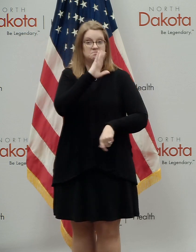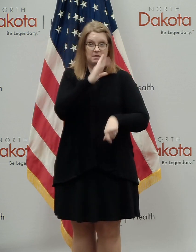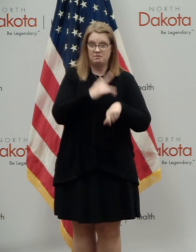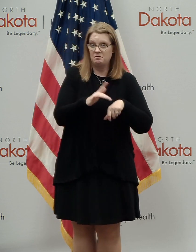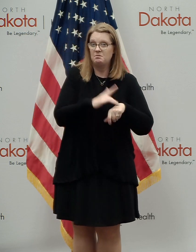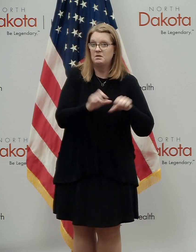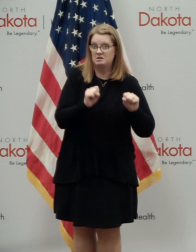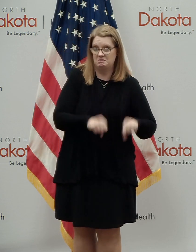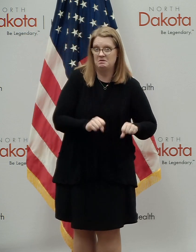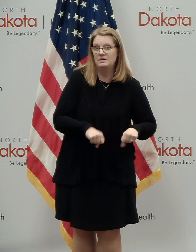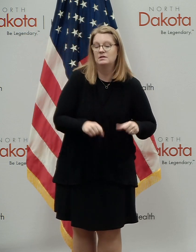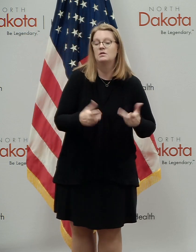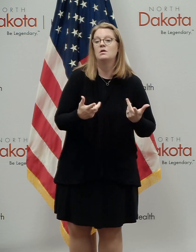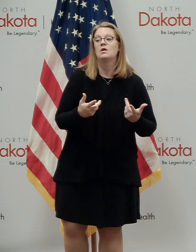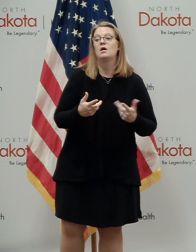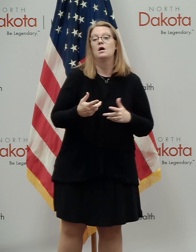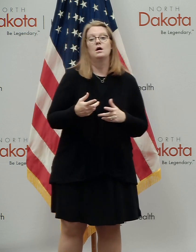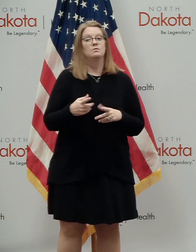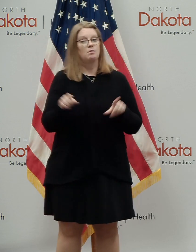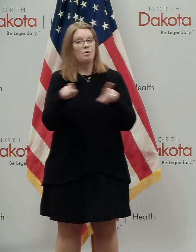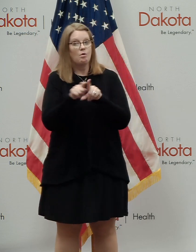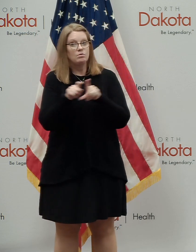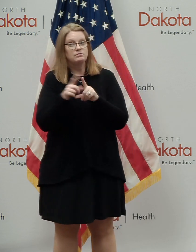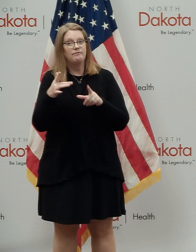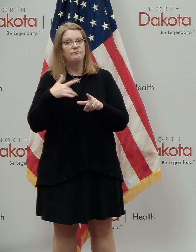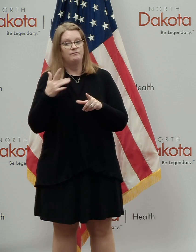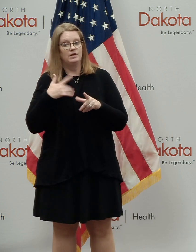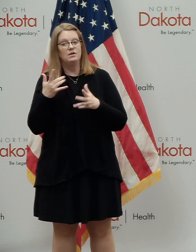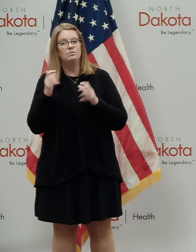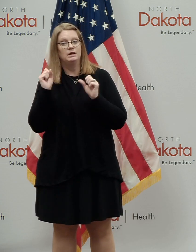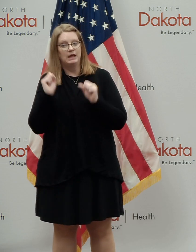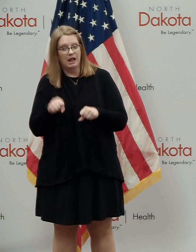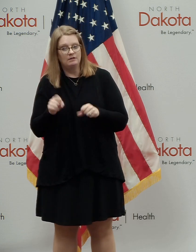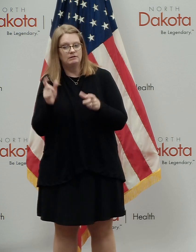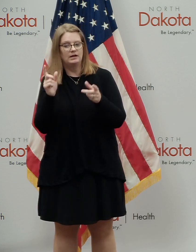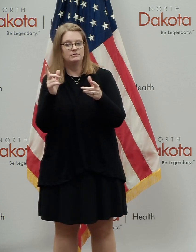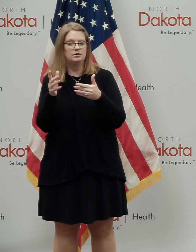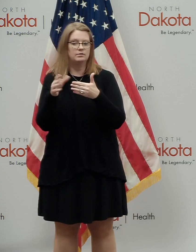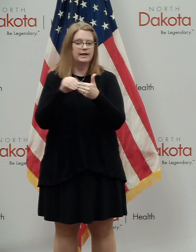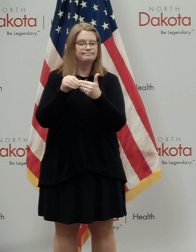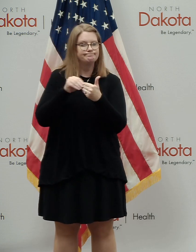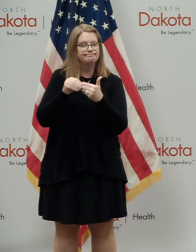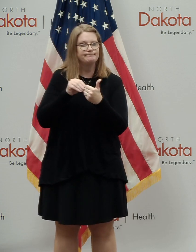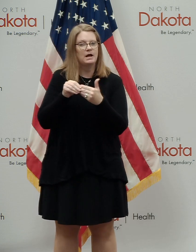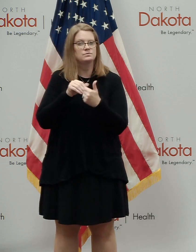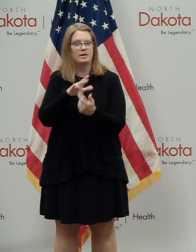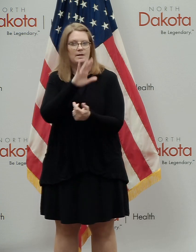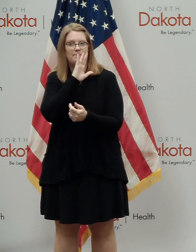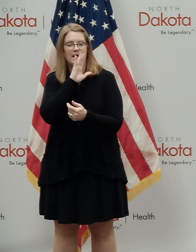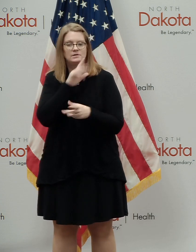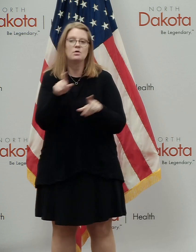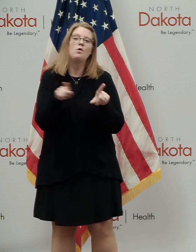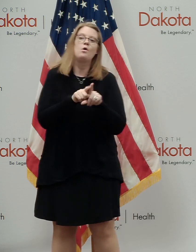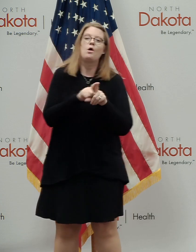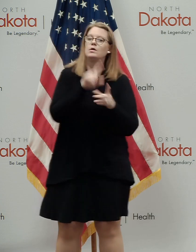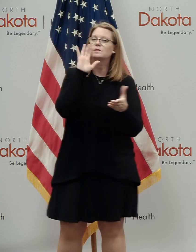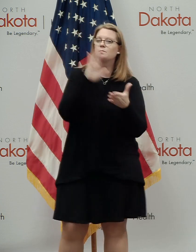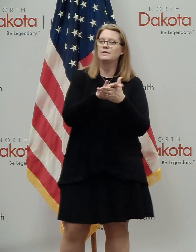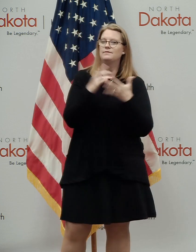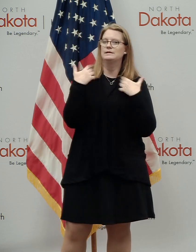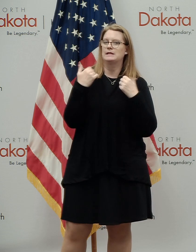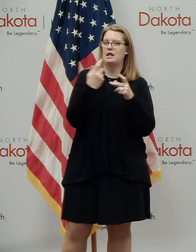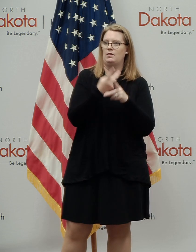and we feel that we have the ability to flex beds as needed. We also believe as healthcare that we're going to be